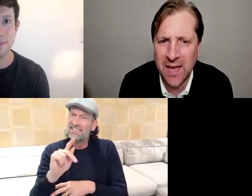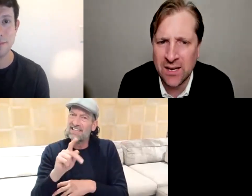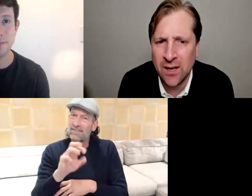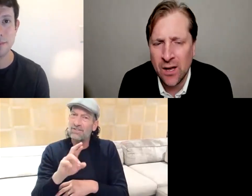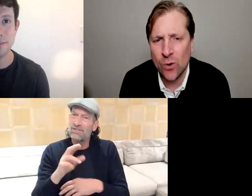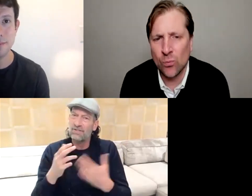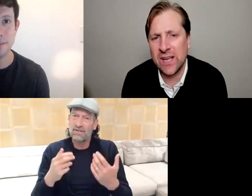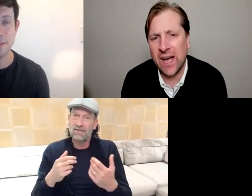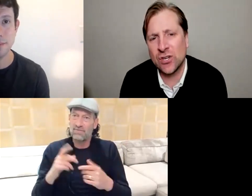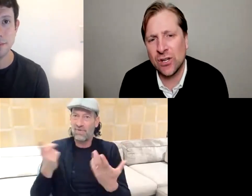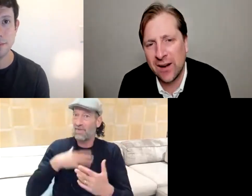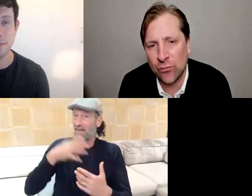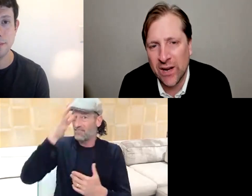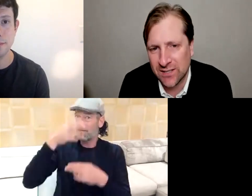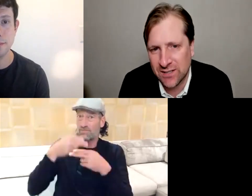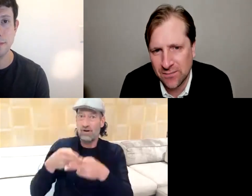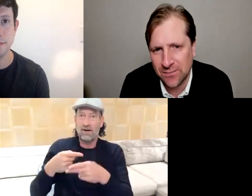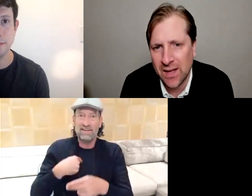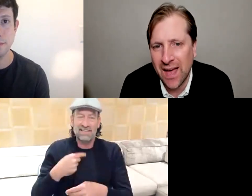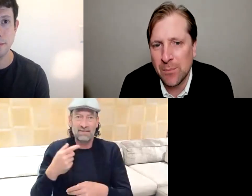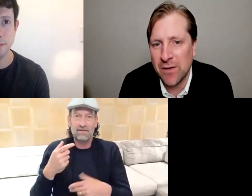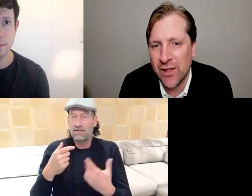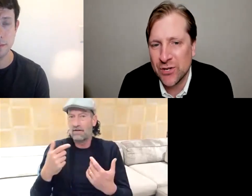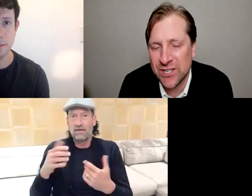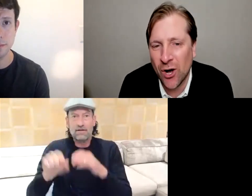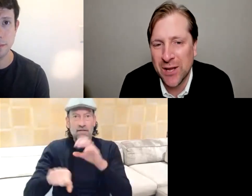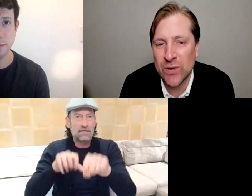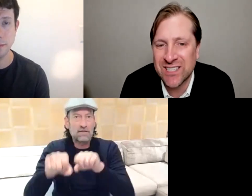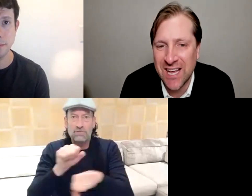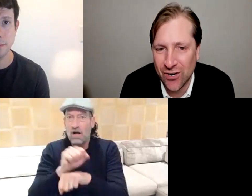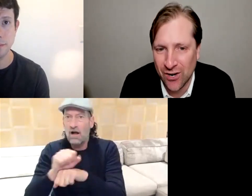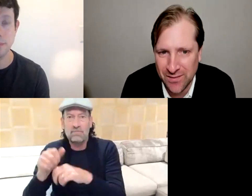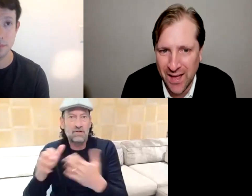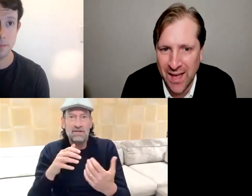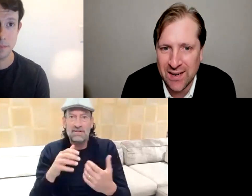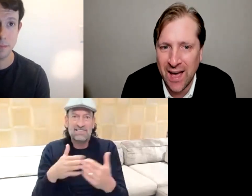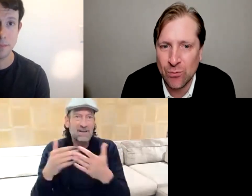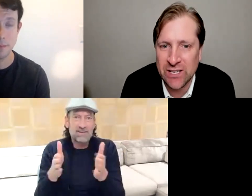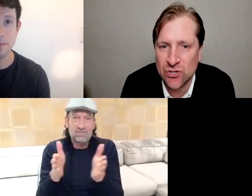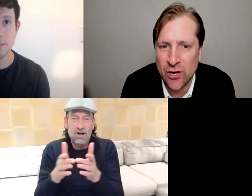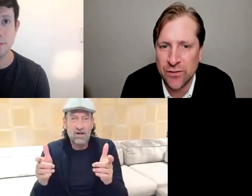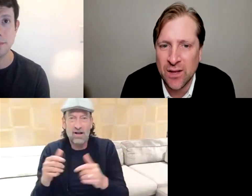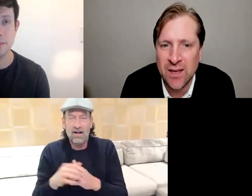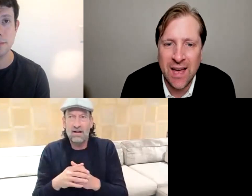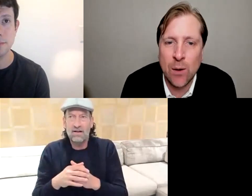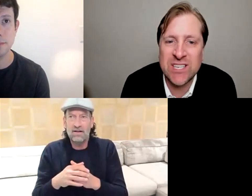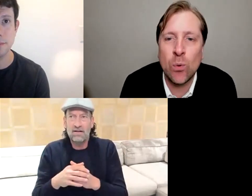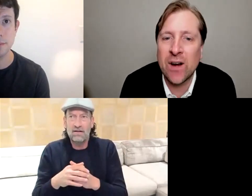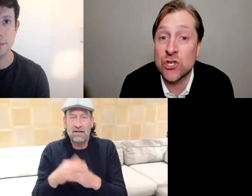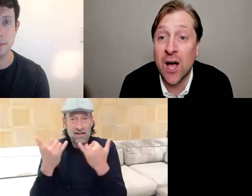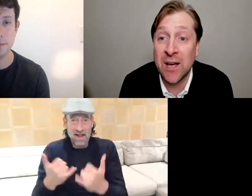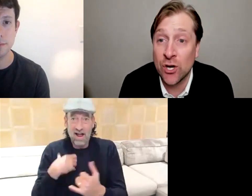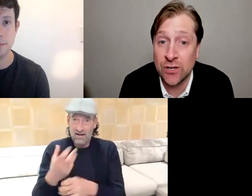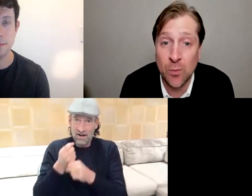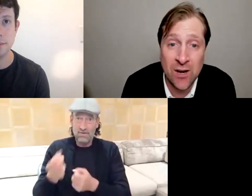I made, really, I took a lot of risks. And my father used to call me a risk taker. And I really struggled, and I would take